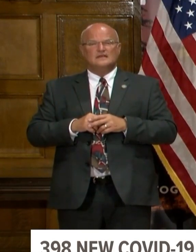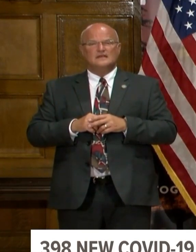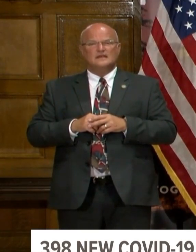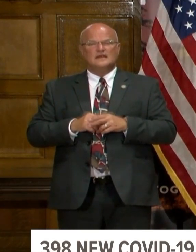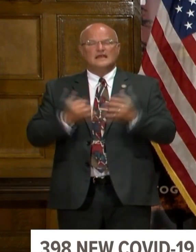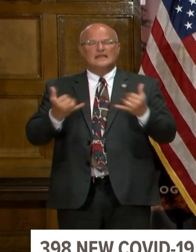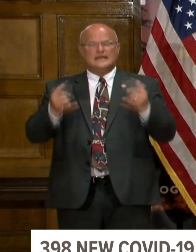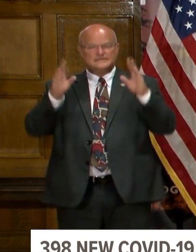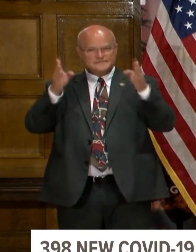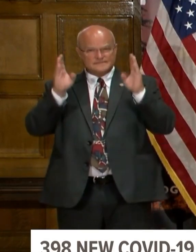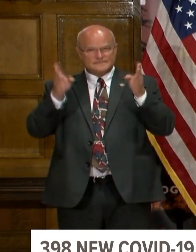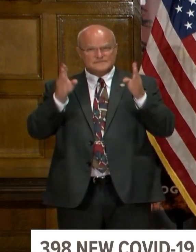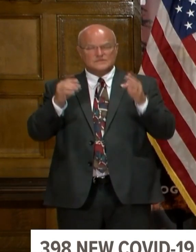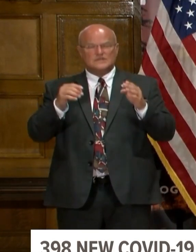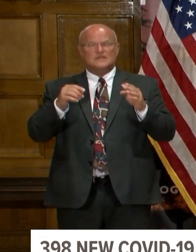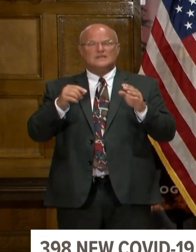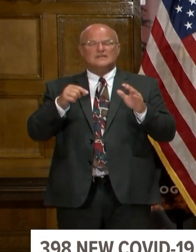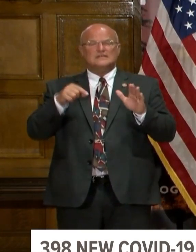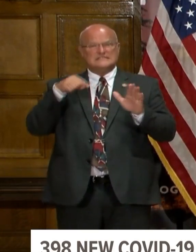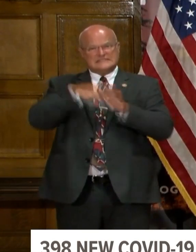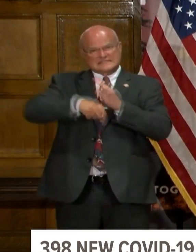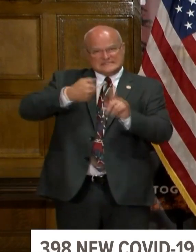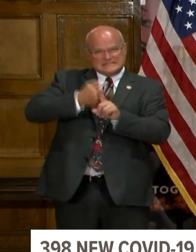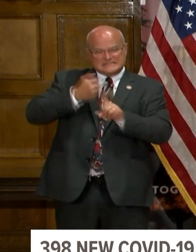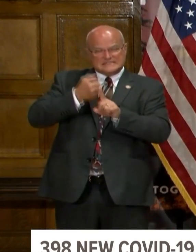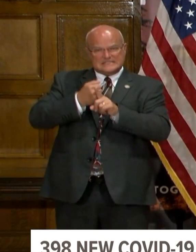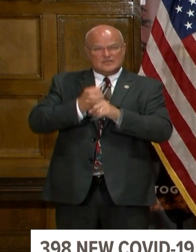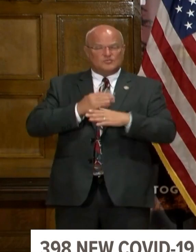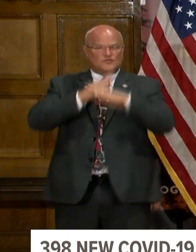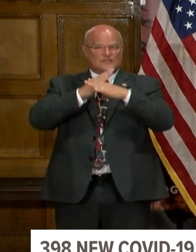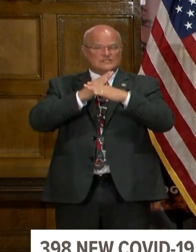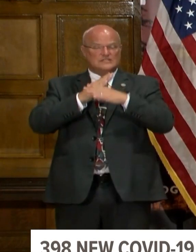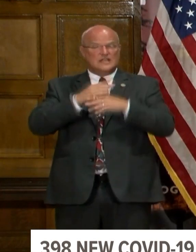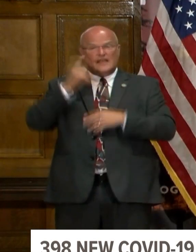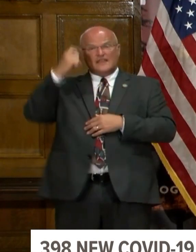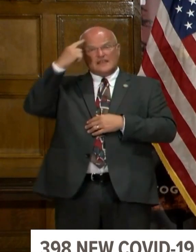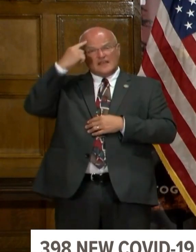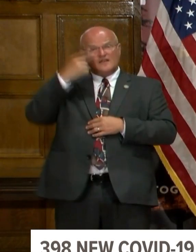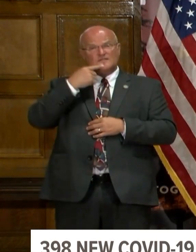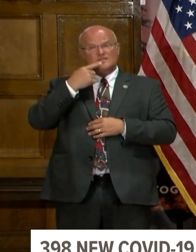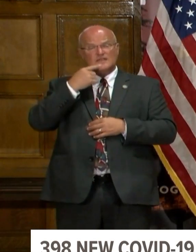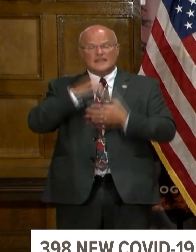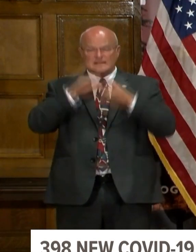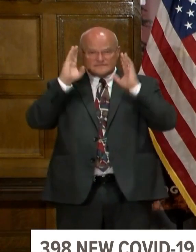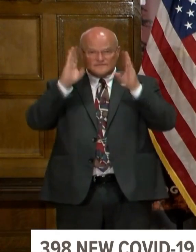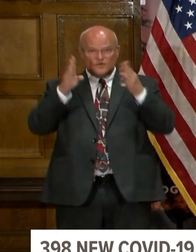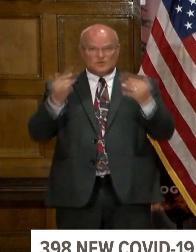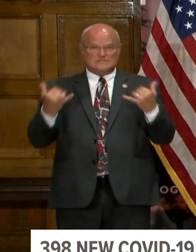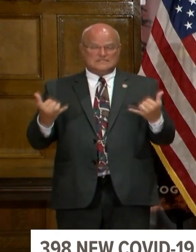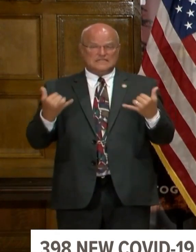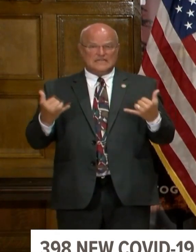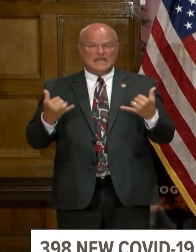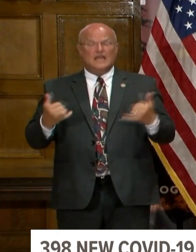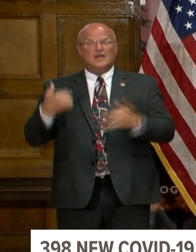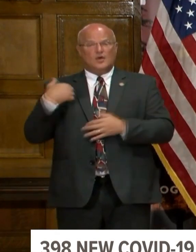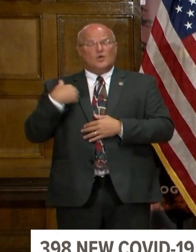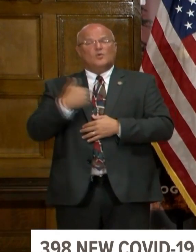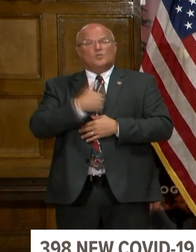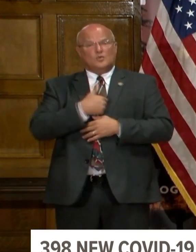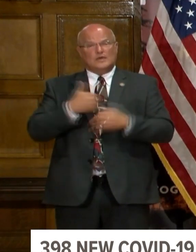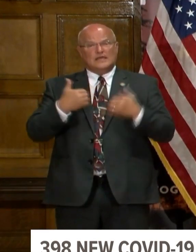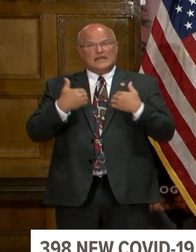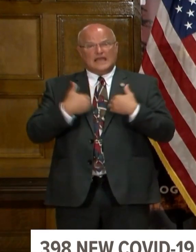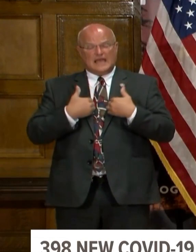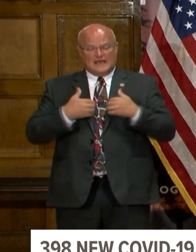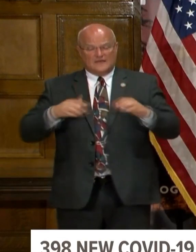Let me turn my attention to suicide prevention. The governor has mentioned that that is the focus of today. We have